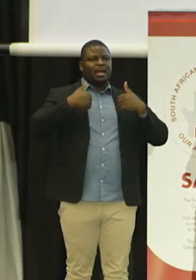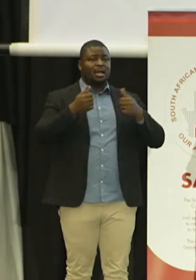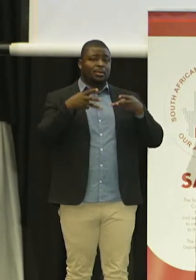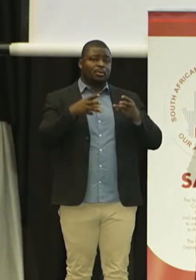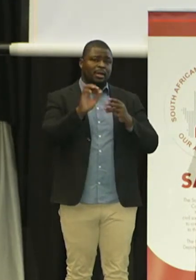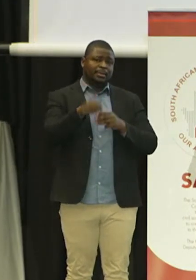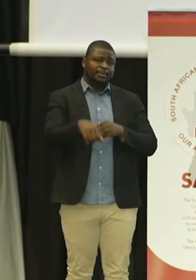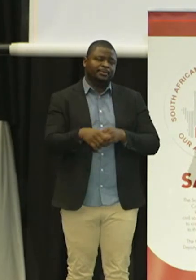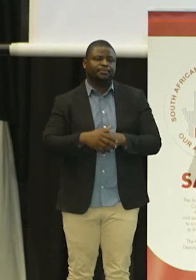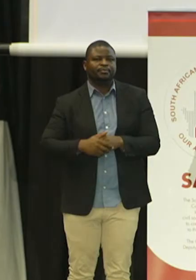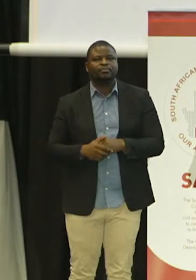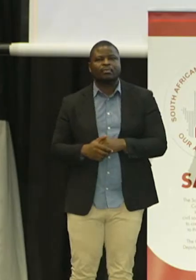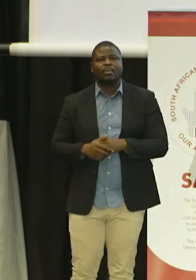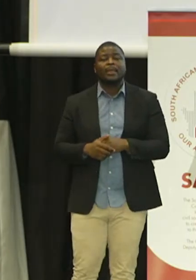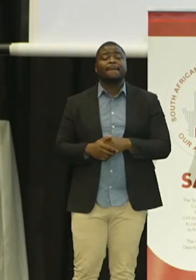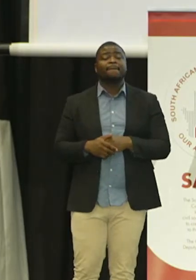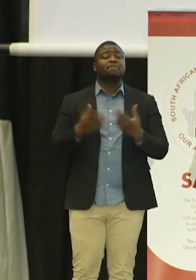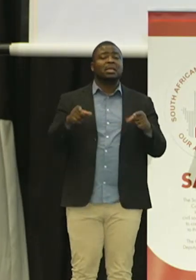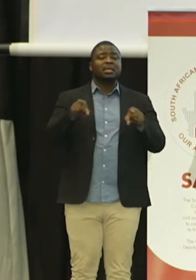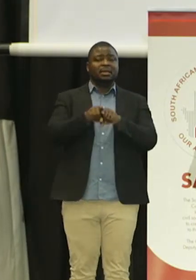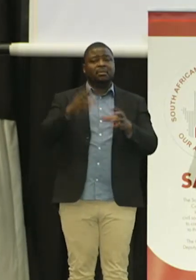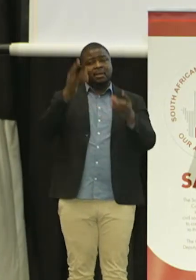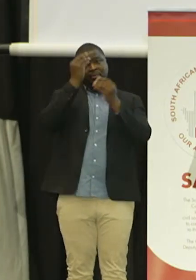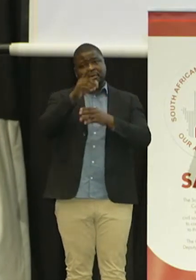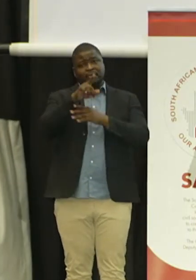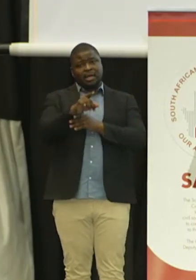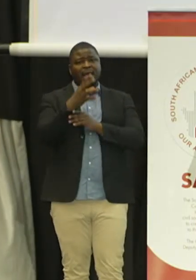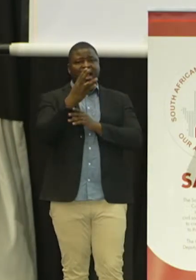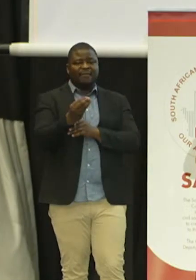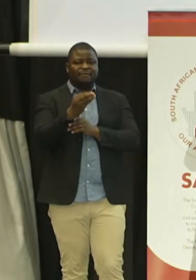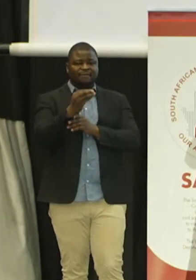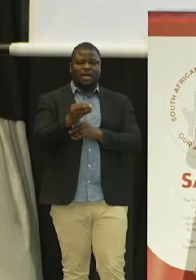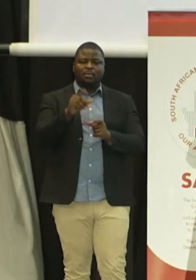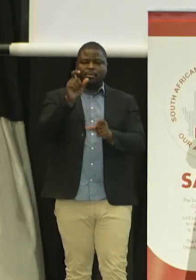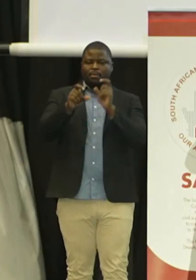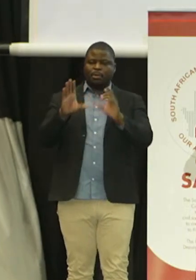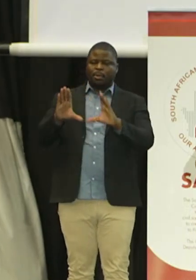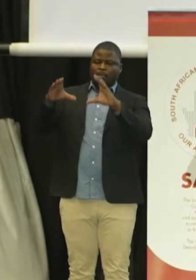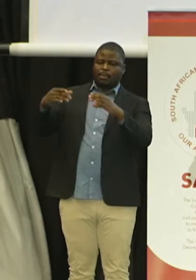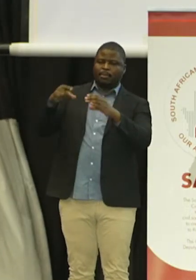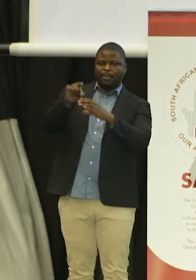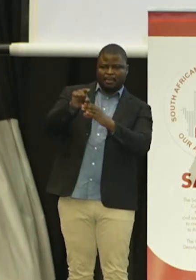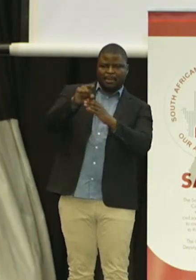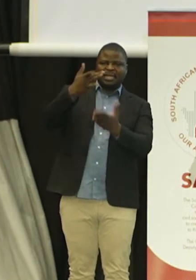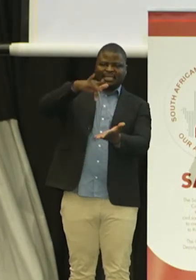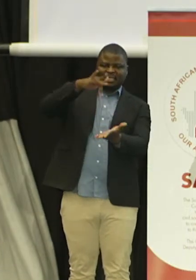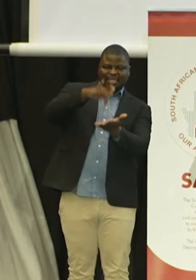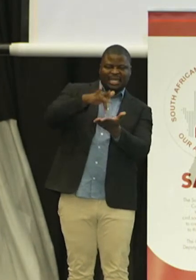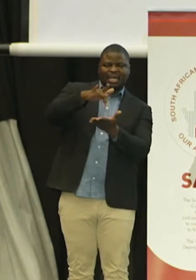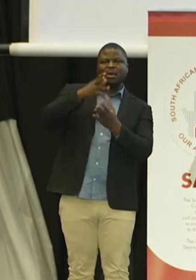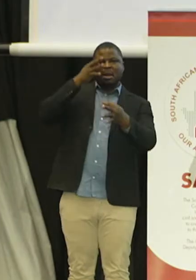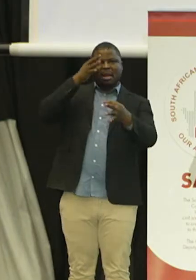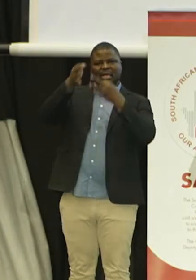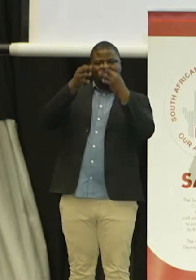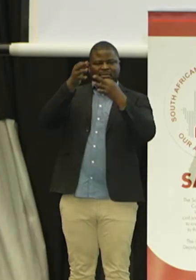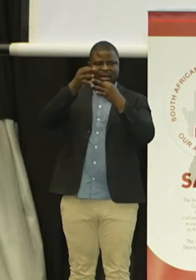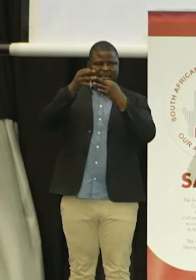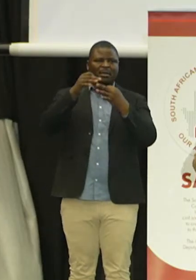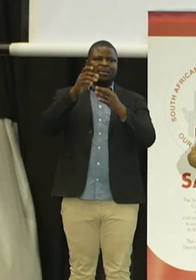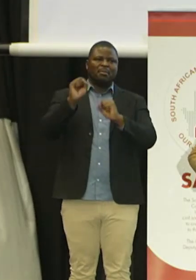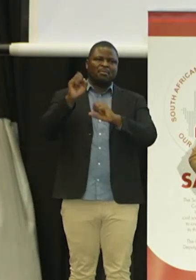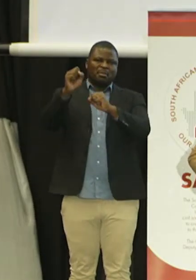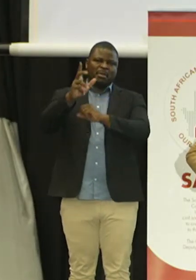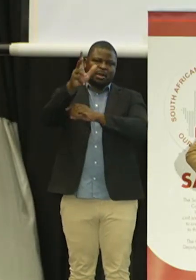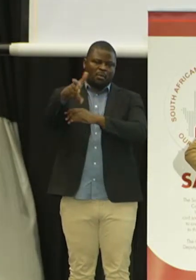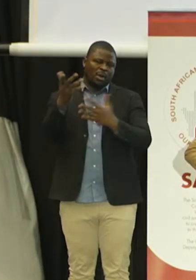So as I said, there's going to be a presentation on the key population centers of excellence, so I'm not going to go into too much depth about it, but just ensuring